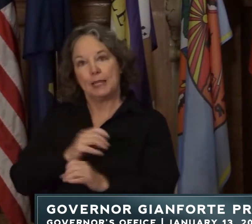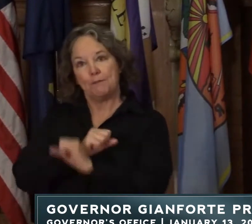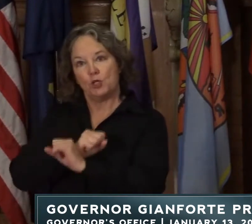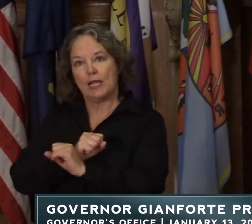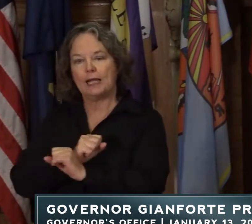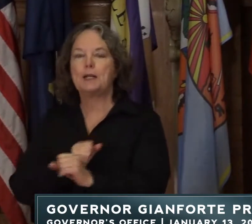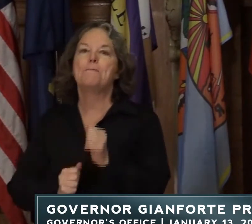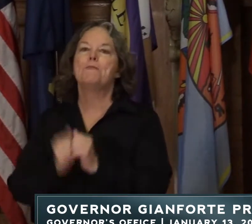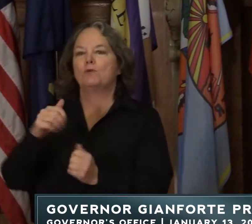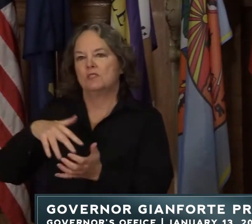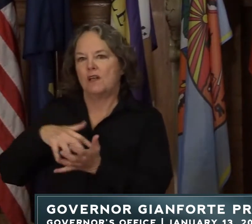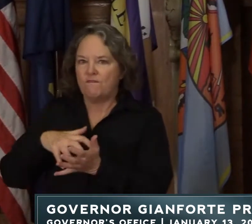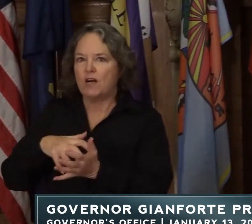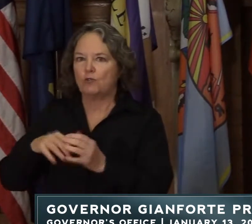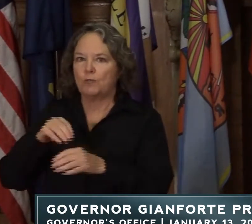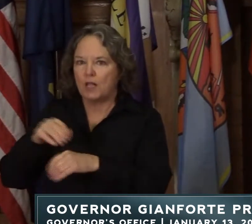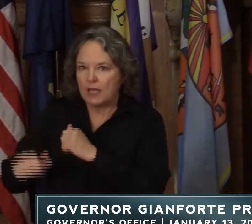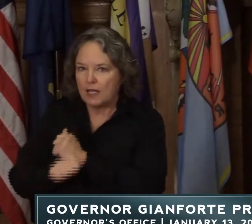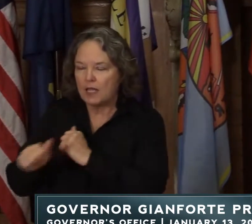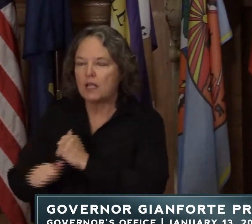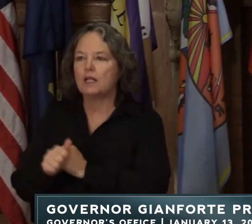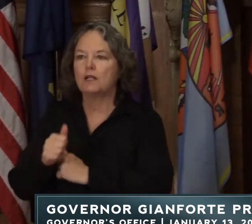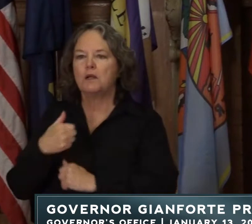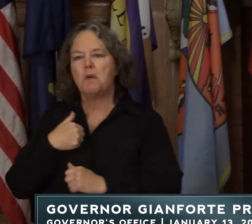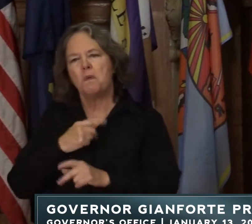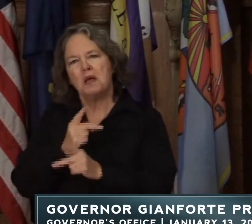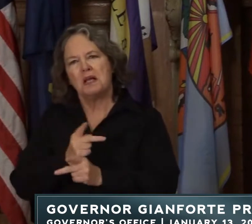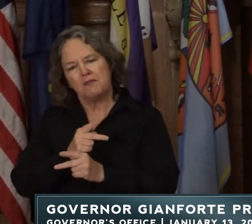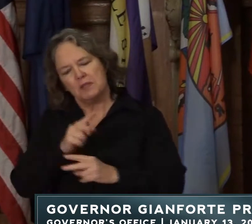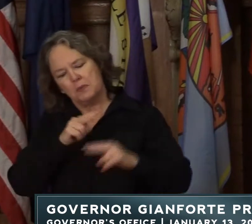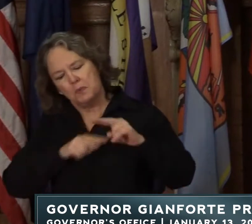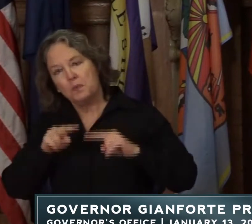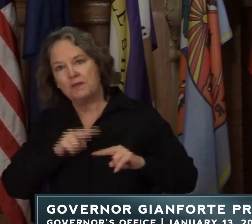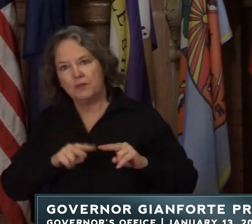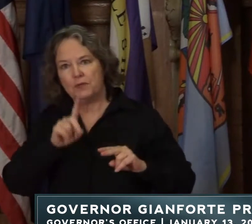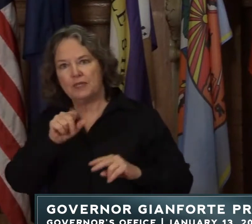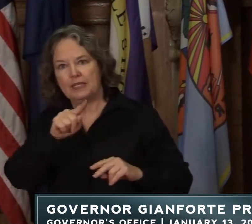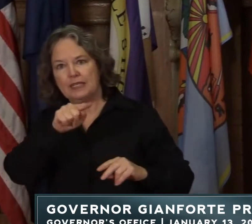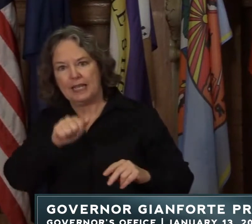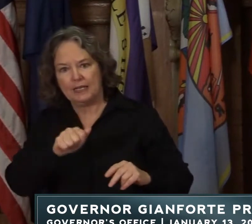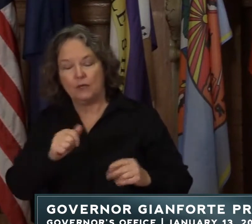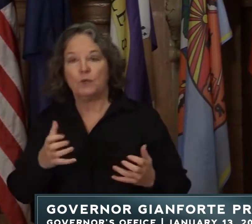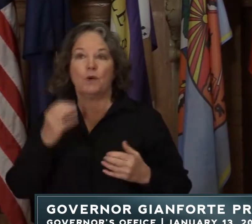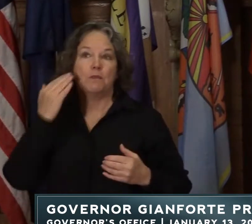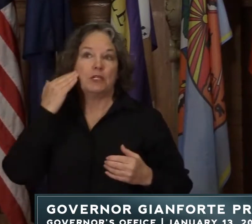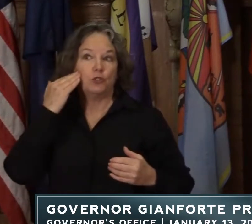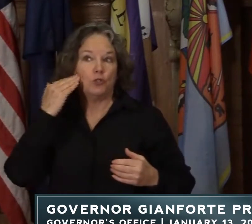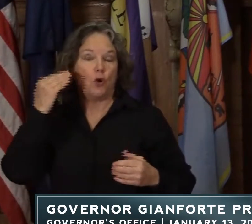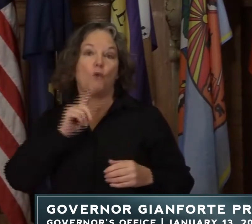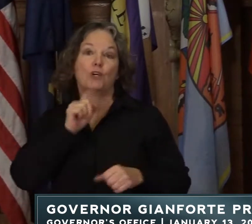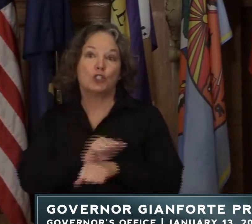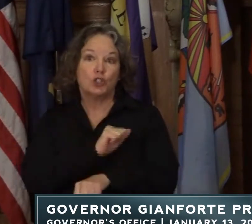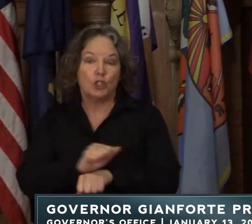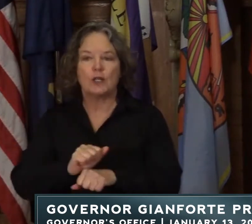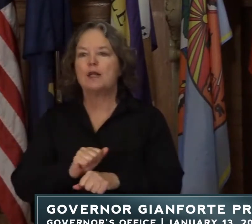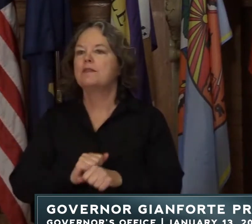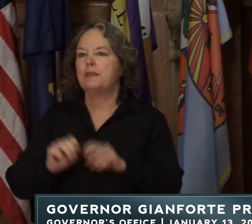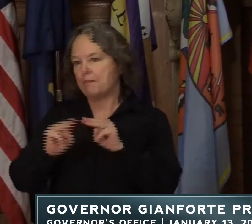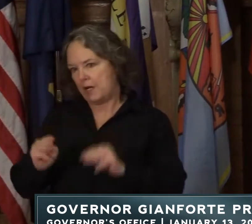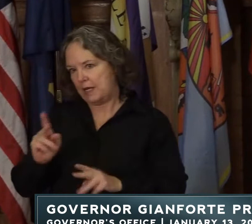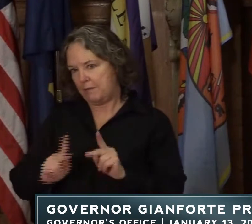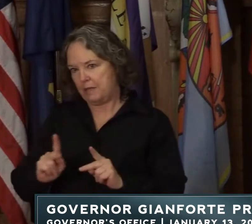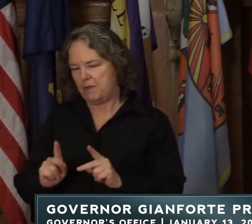vulnerable. We carefully reviewed the data and want to ensure Montanans most at risk from complications